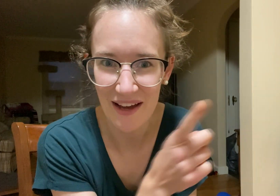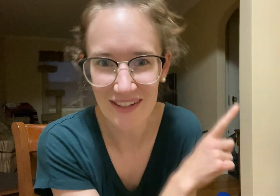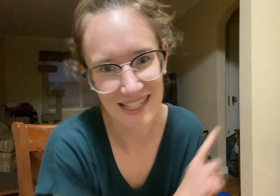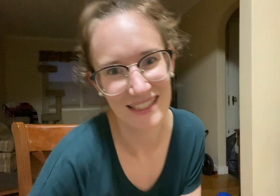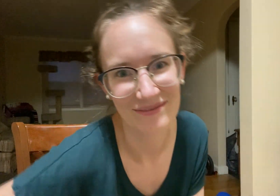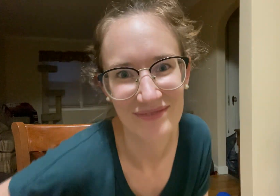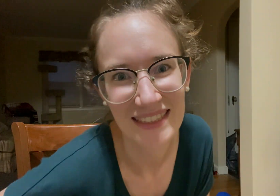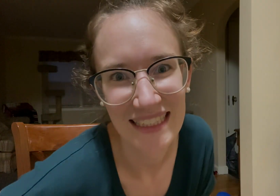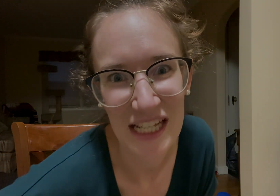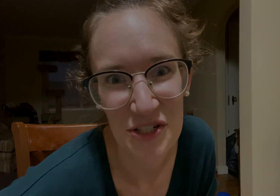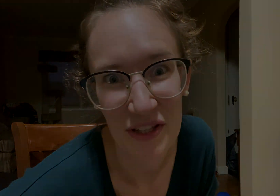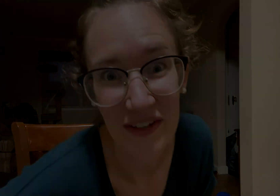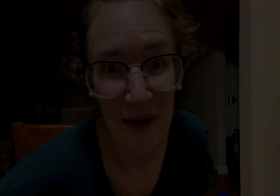it. Enjoy the video.